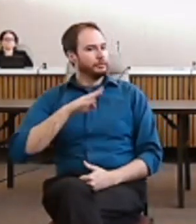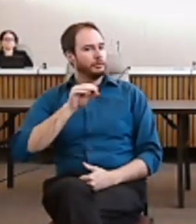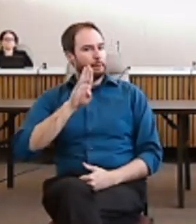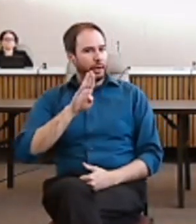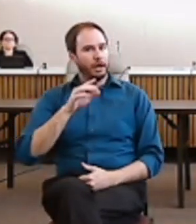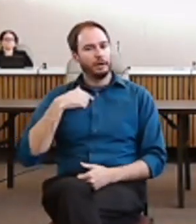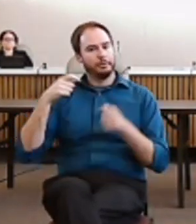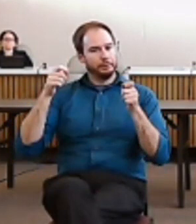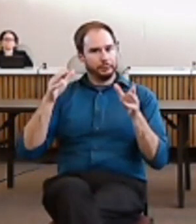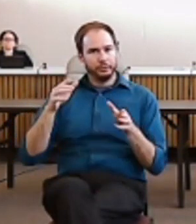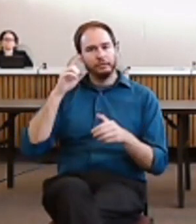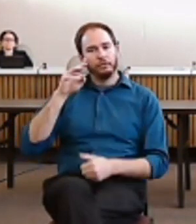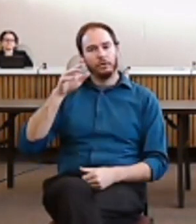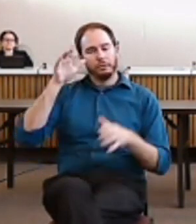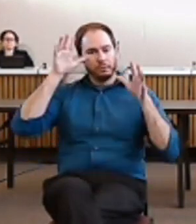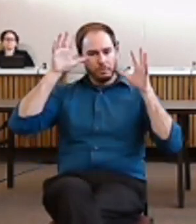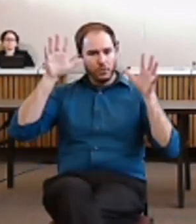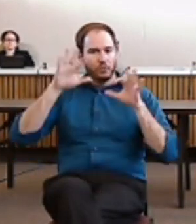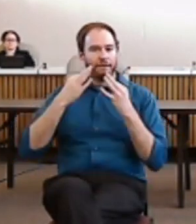the administrator for the Moose Family Center.